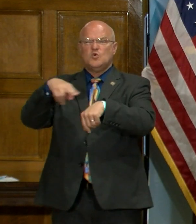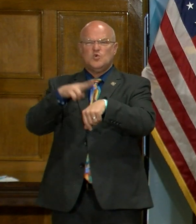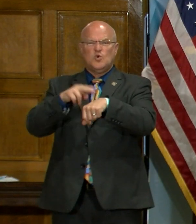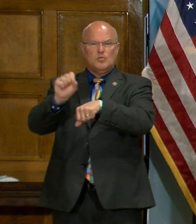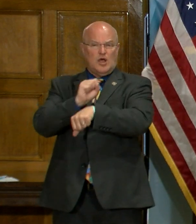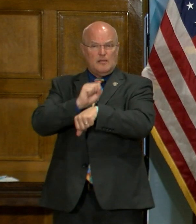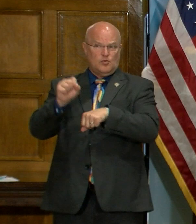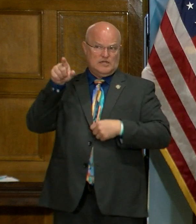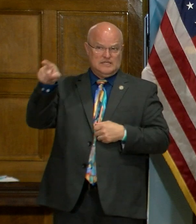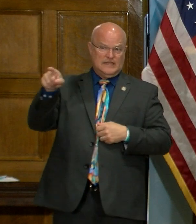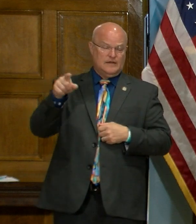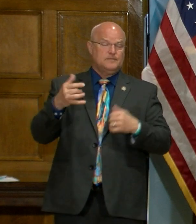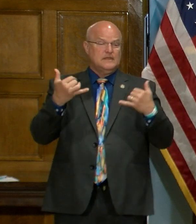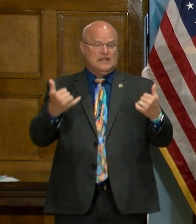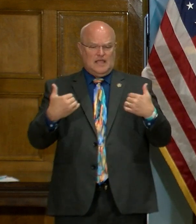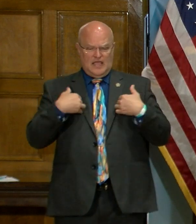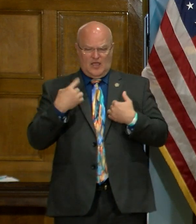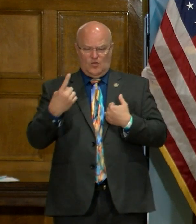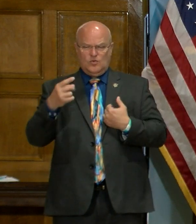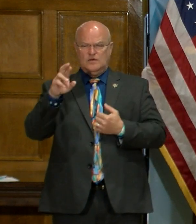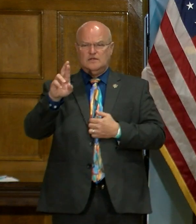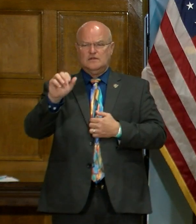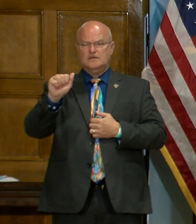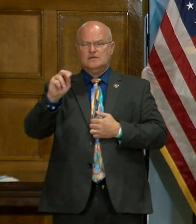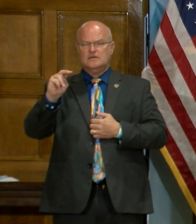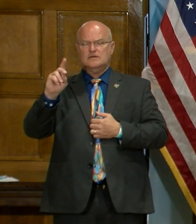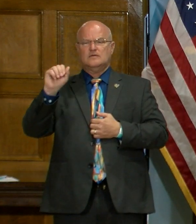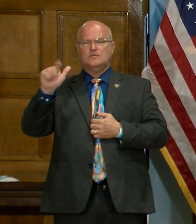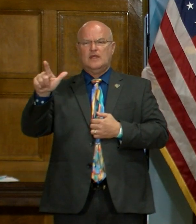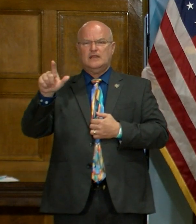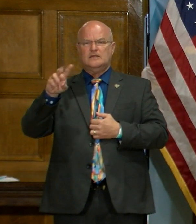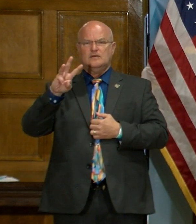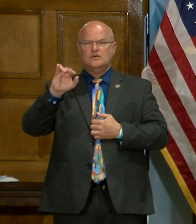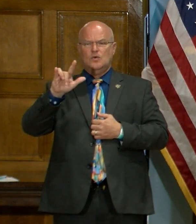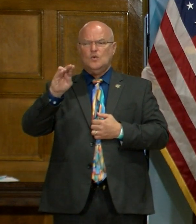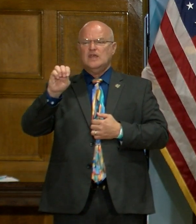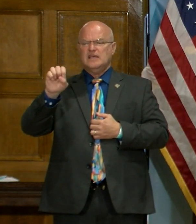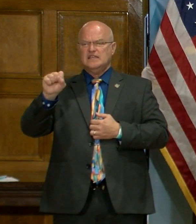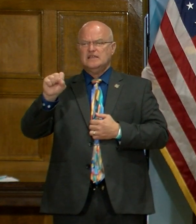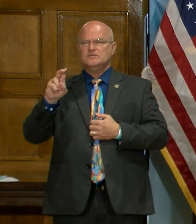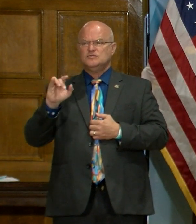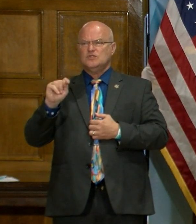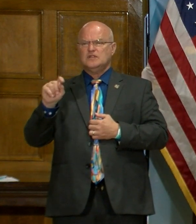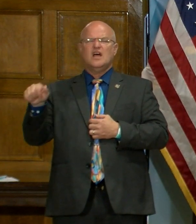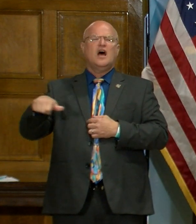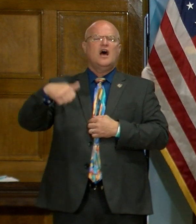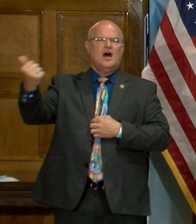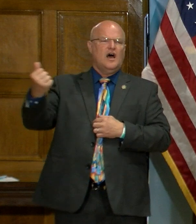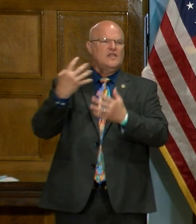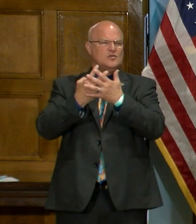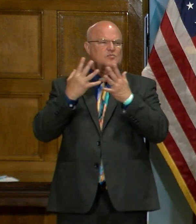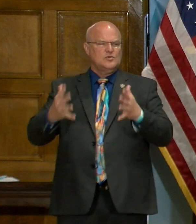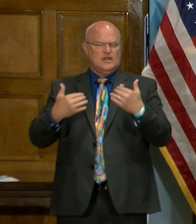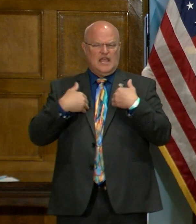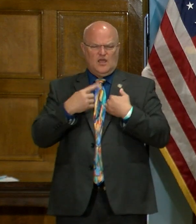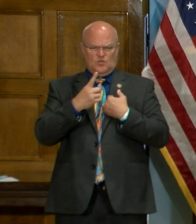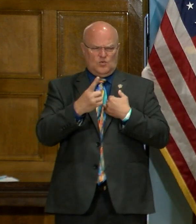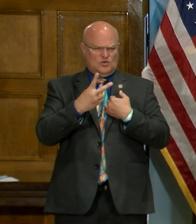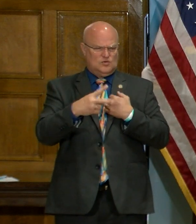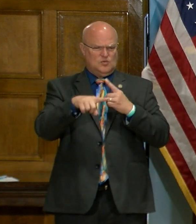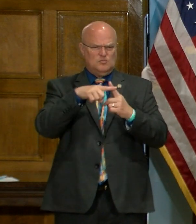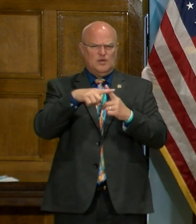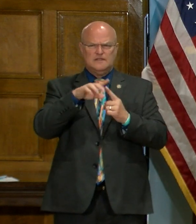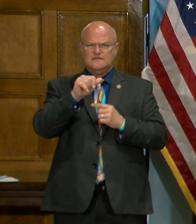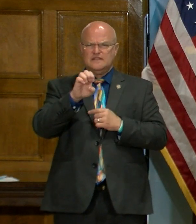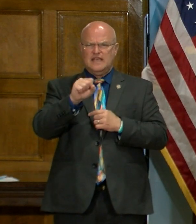normal operation there. Now we have one at the Randall Williams unit. You have other units that we actually had 1 or 2